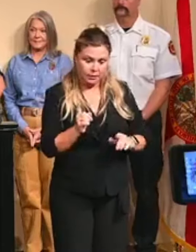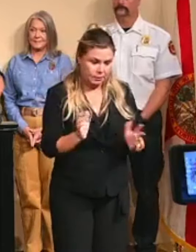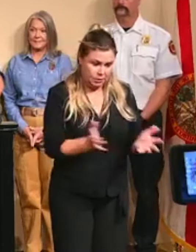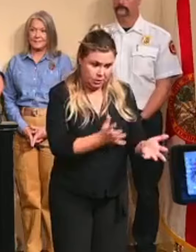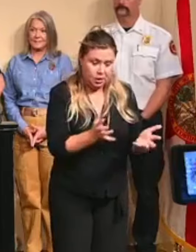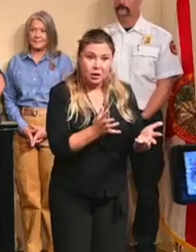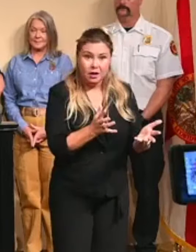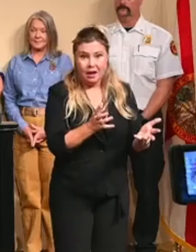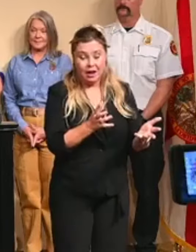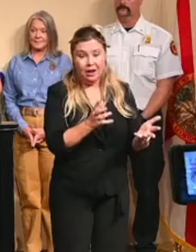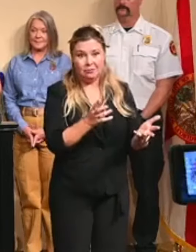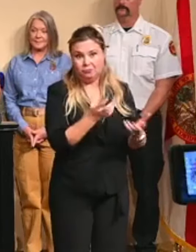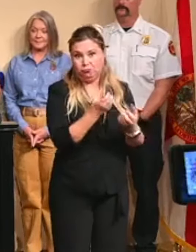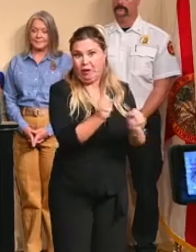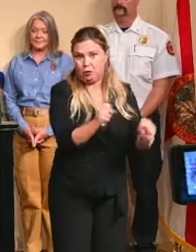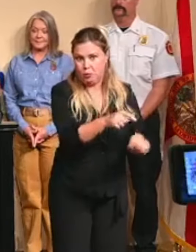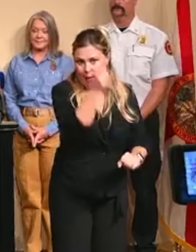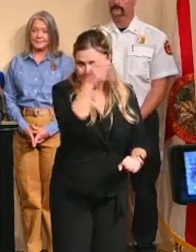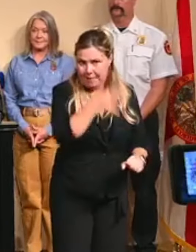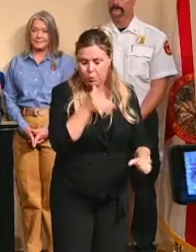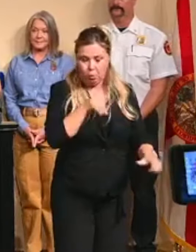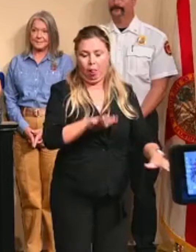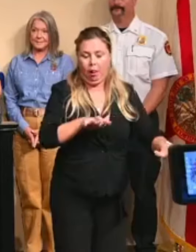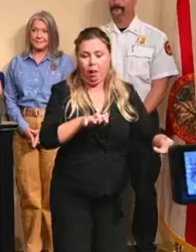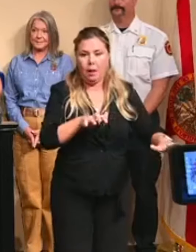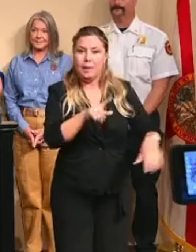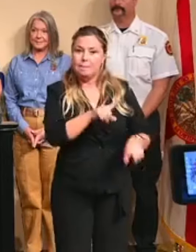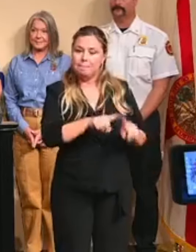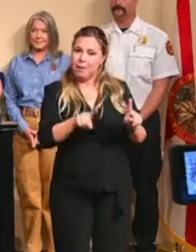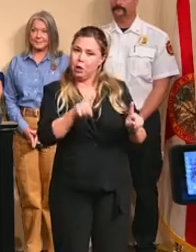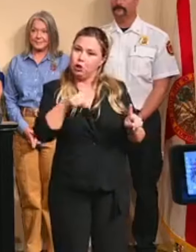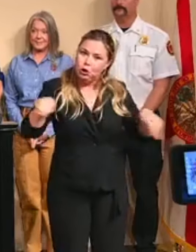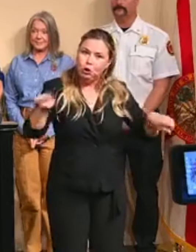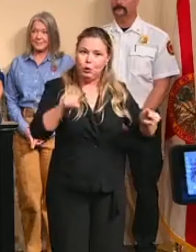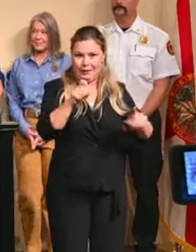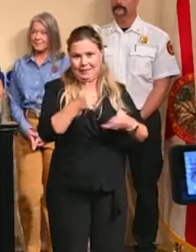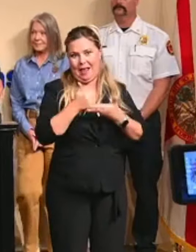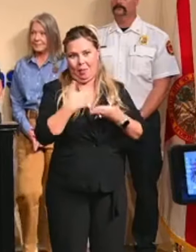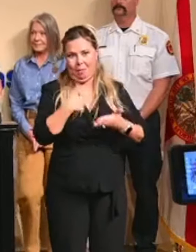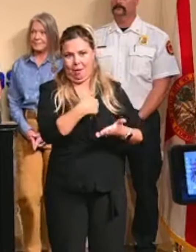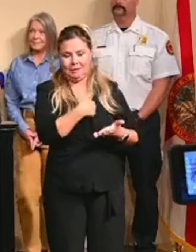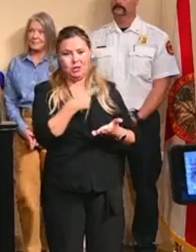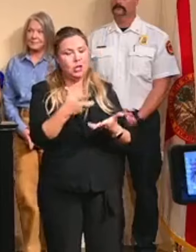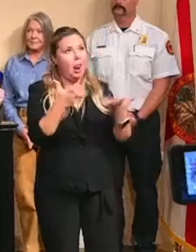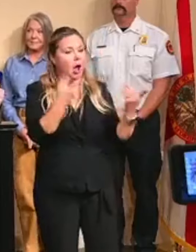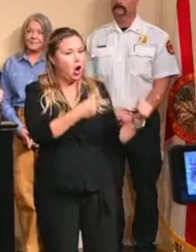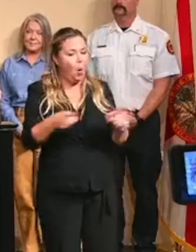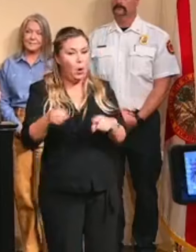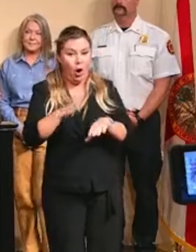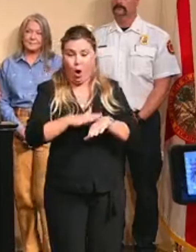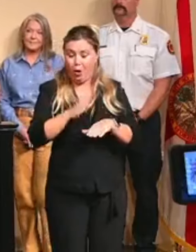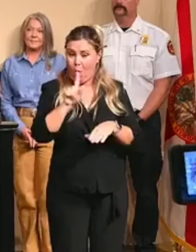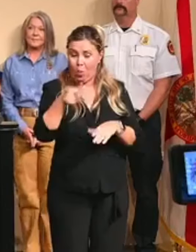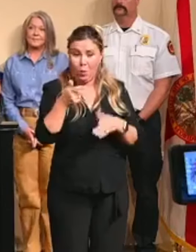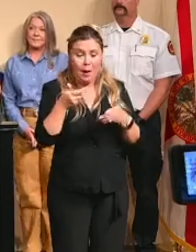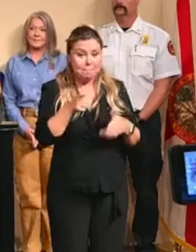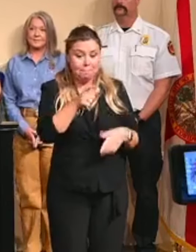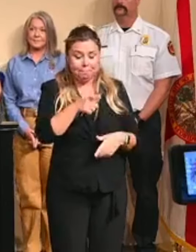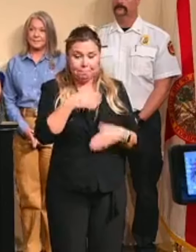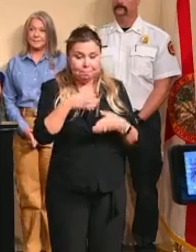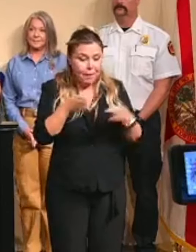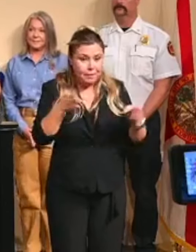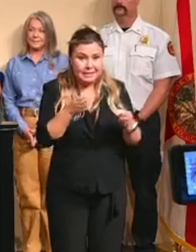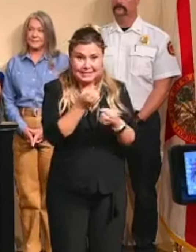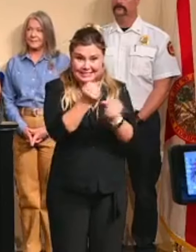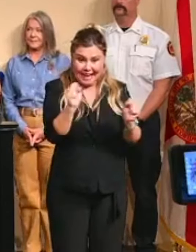Augustine, it could have been more tragic than what it was. So, again, this is a little bit of self-policing by you. There's a lot going on, and the only way to provide sometimes public service and public